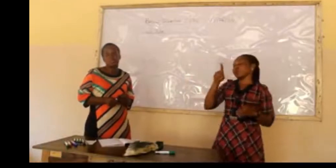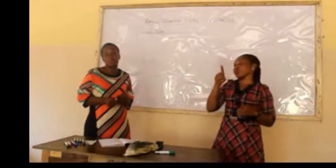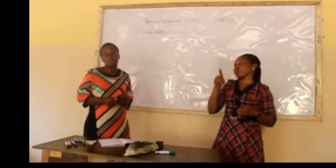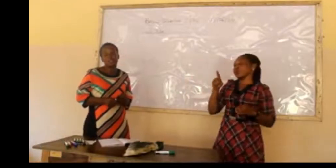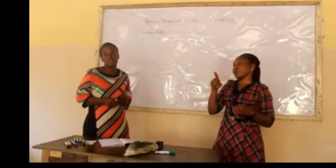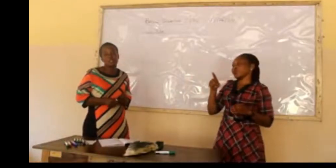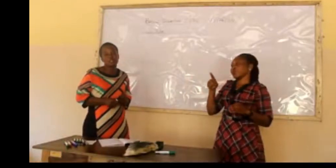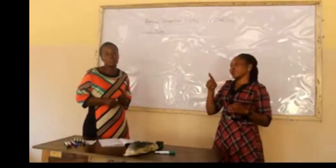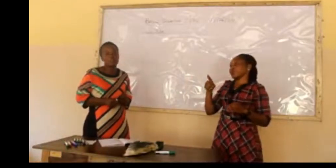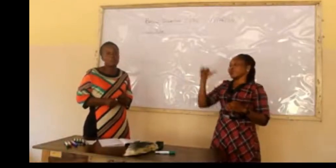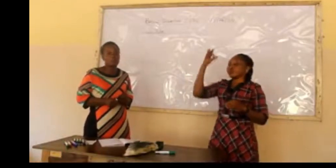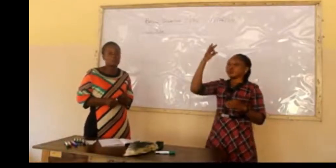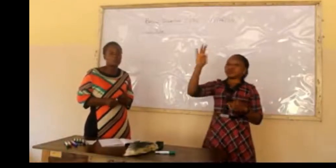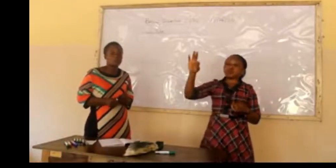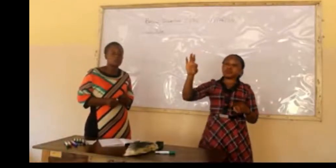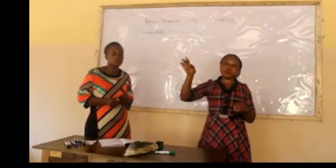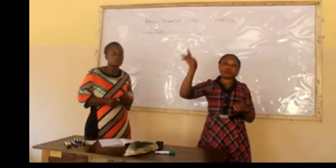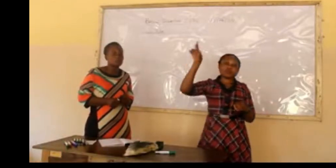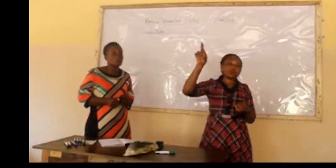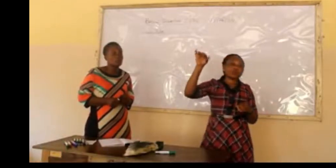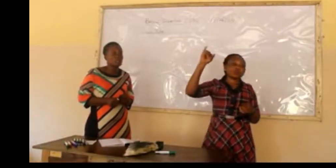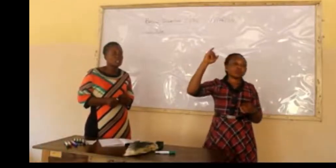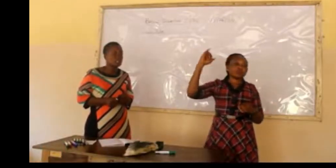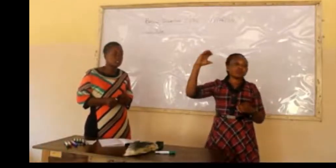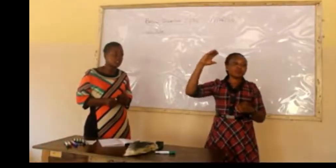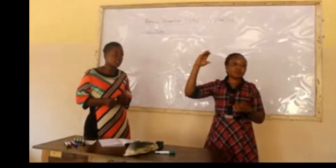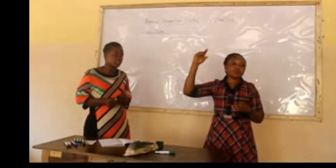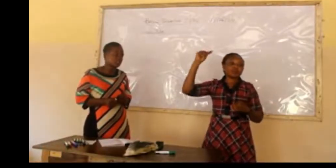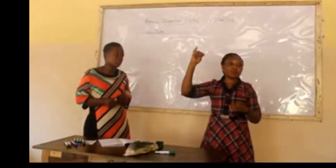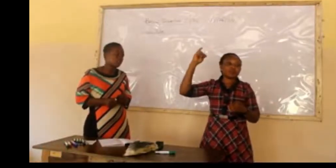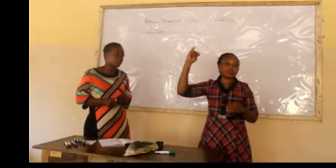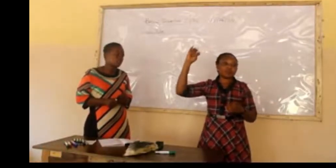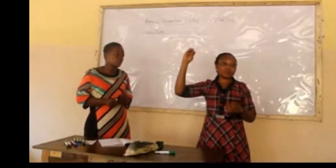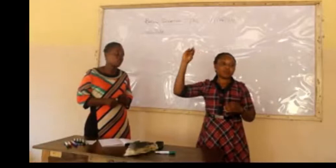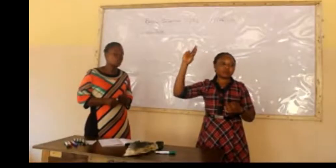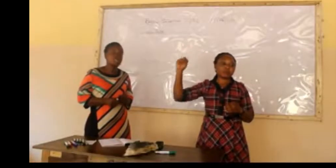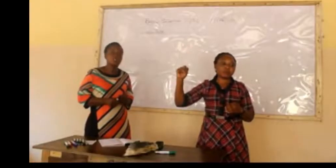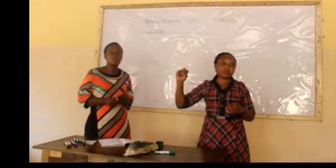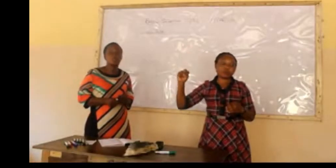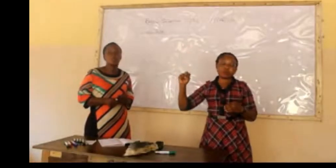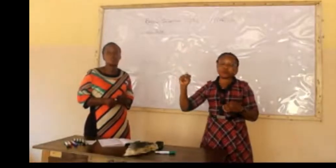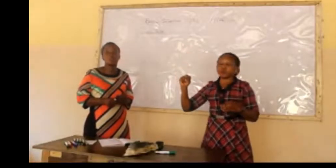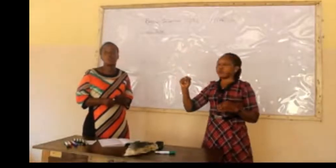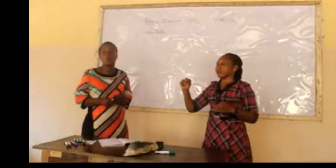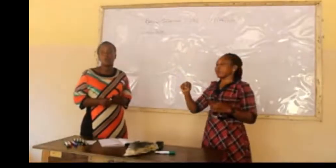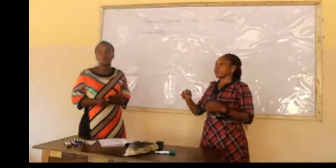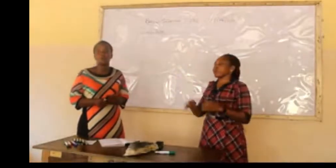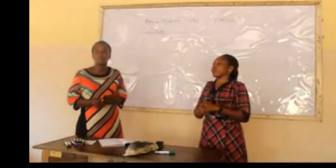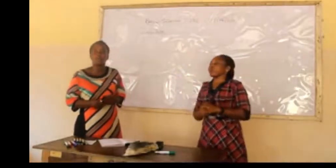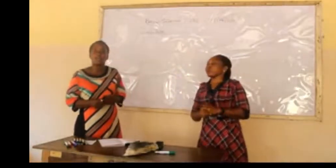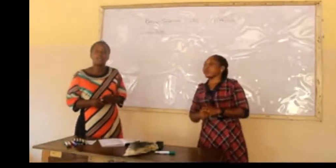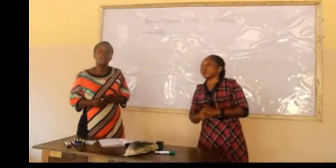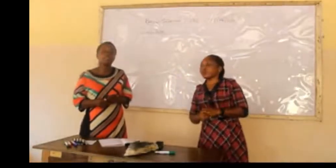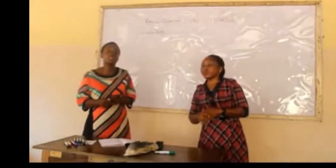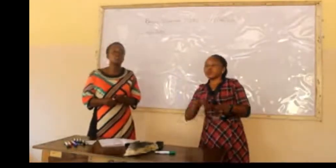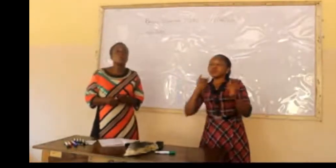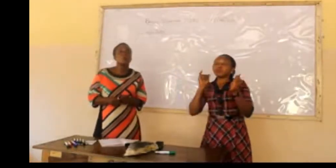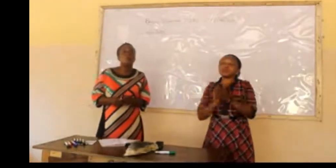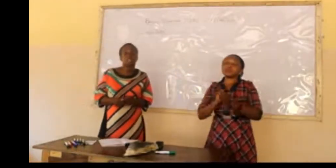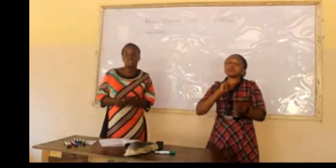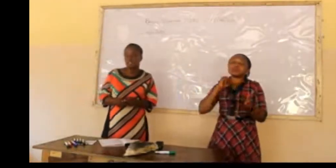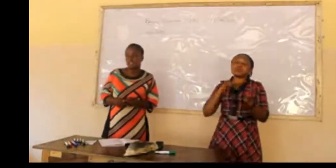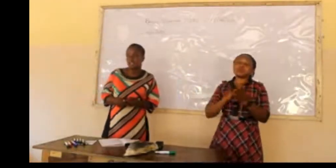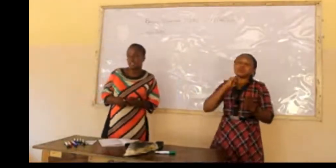And we said that friction is a force which exists between the surface of any